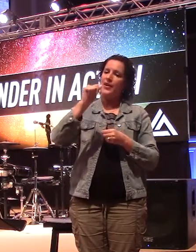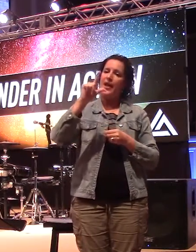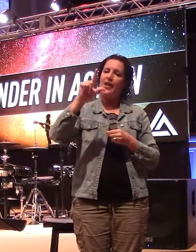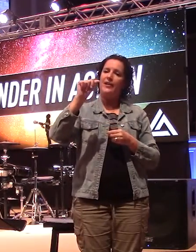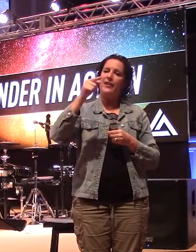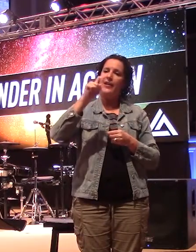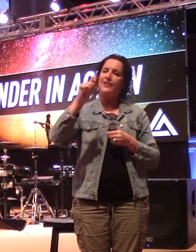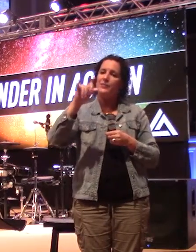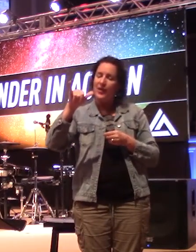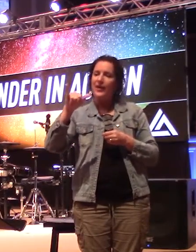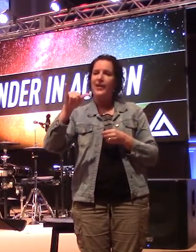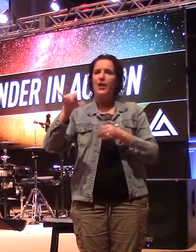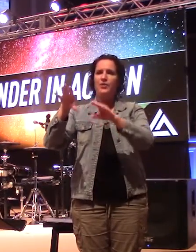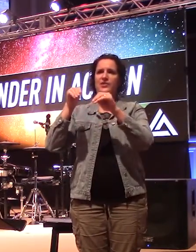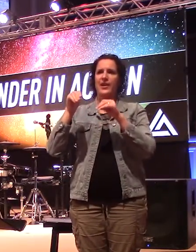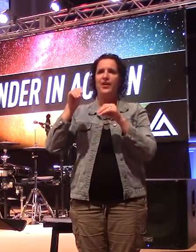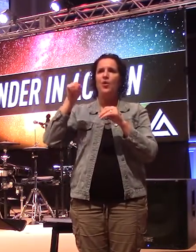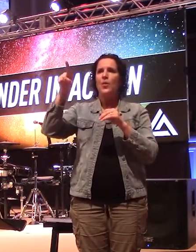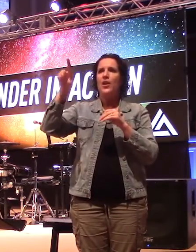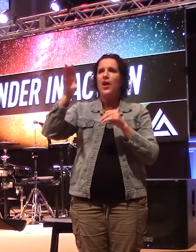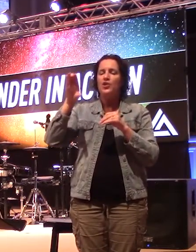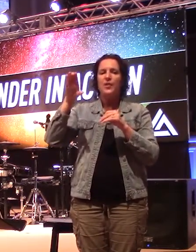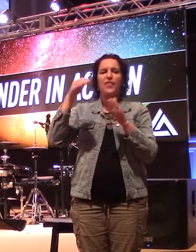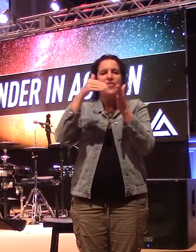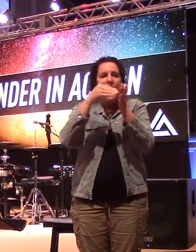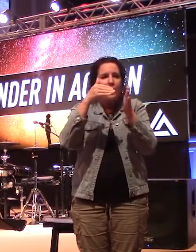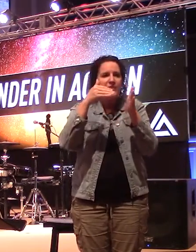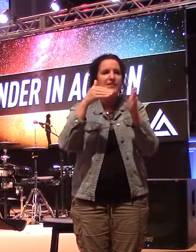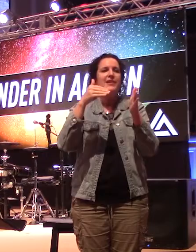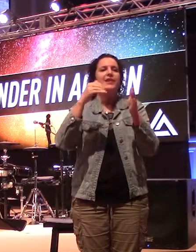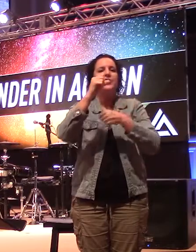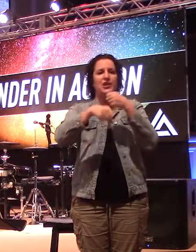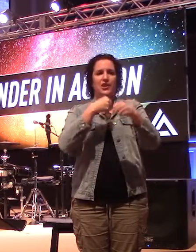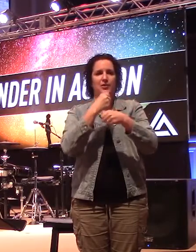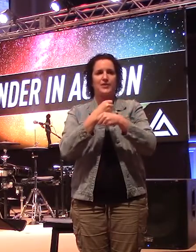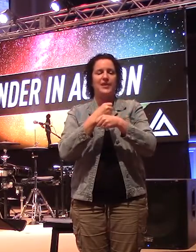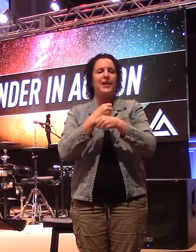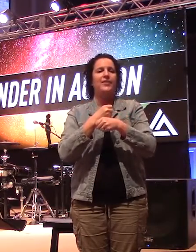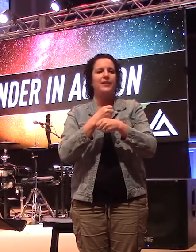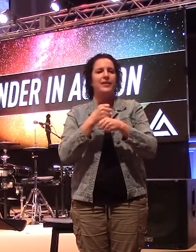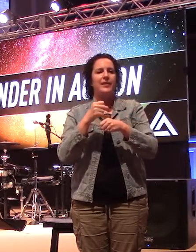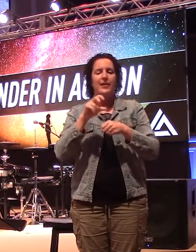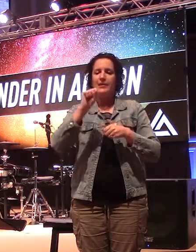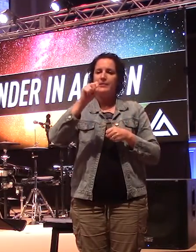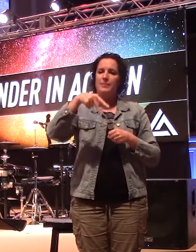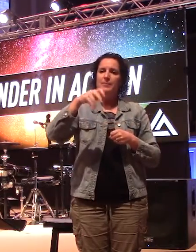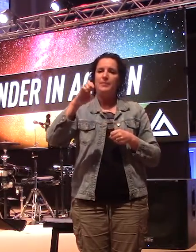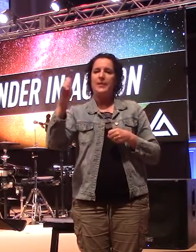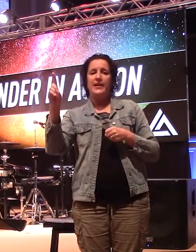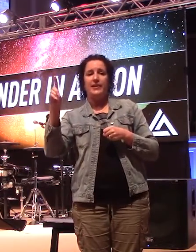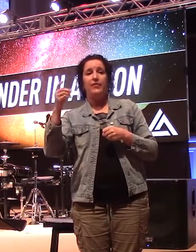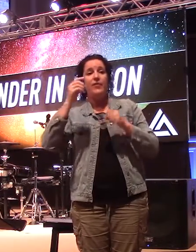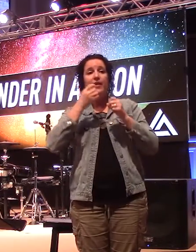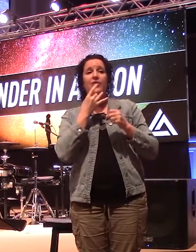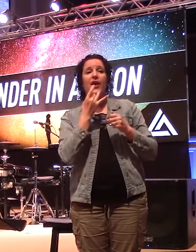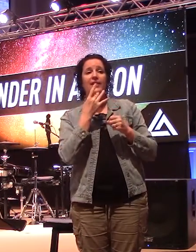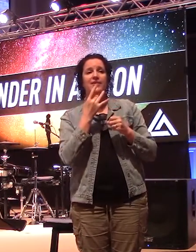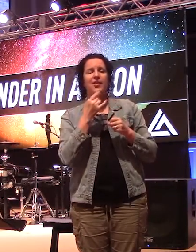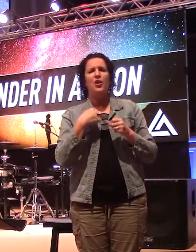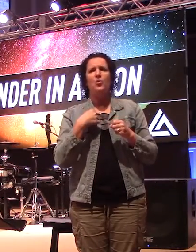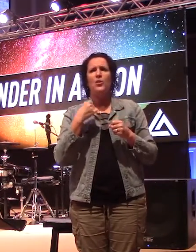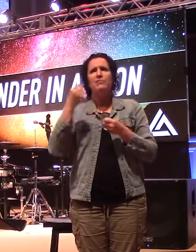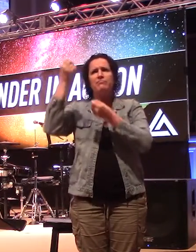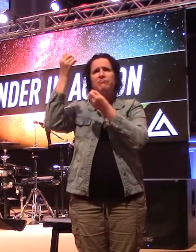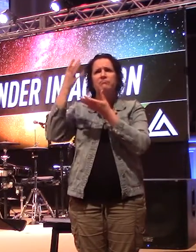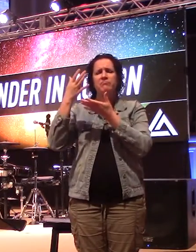Way galaxy, it would take you 100,000 years at the speed of light. We're told our universe that we know